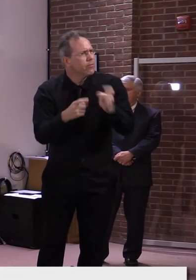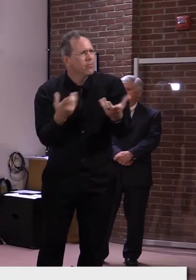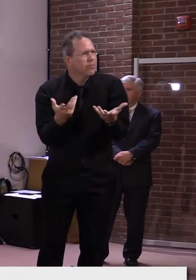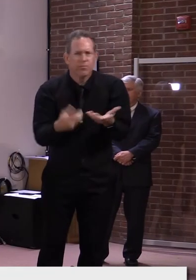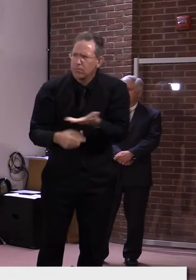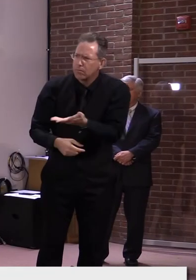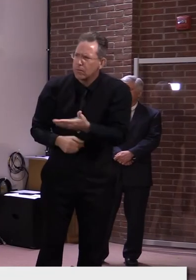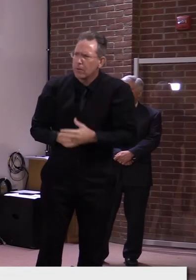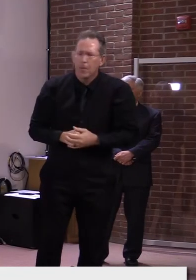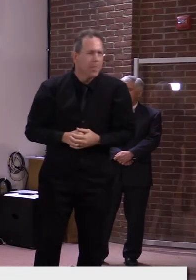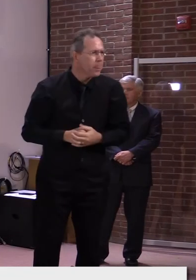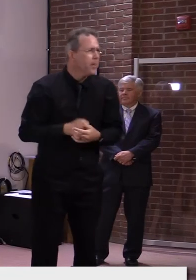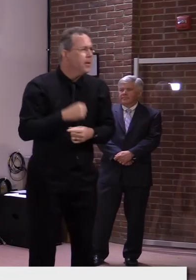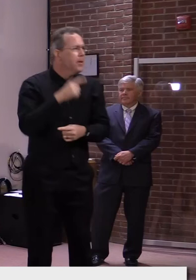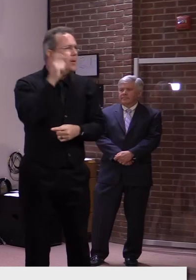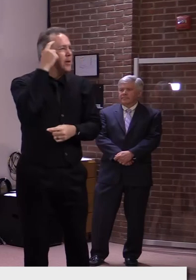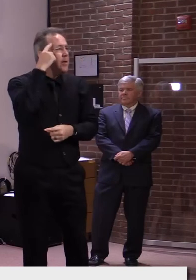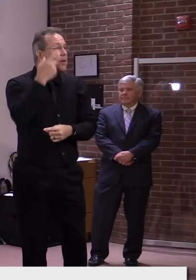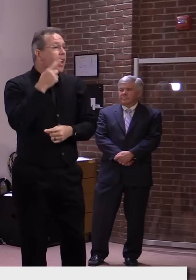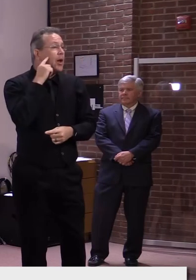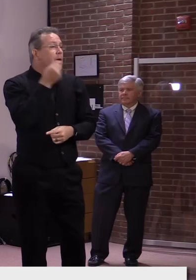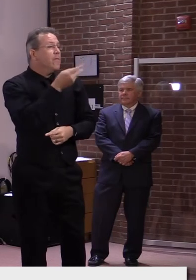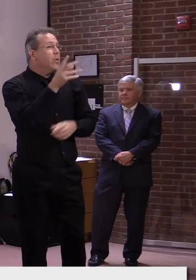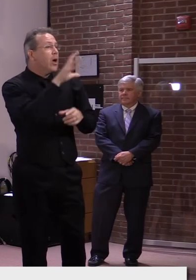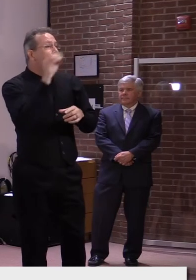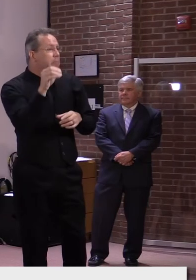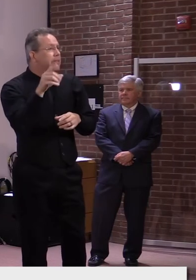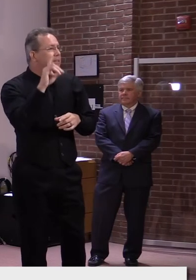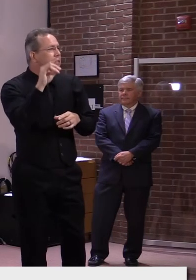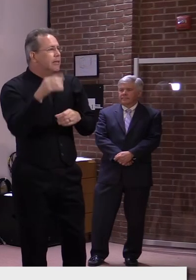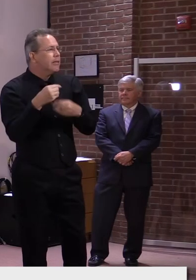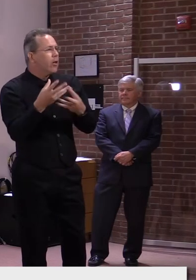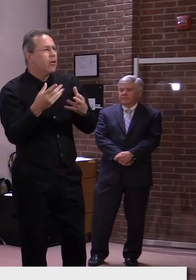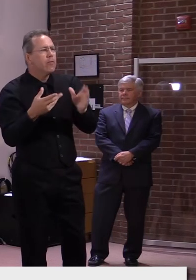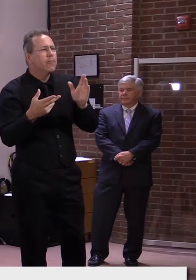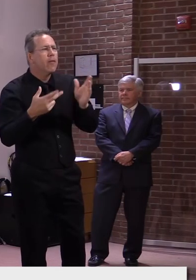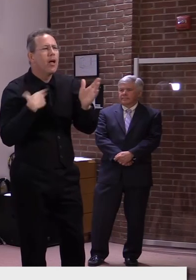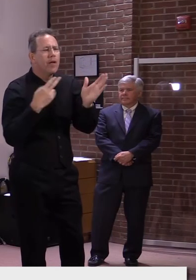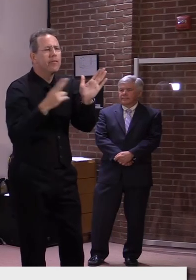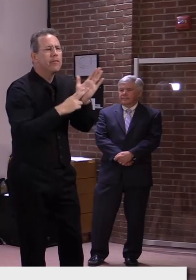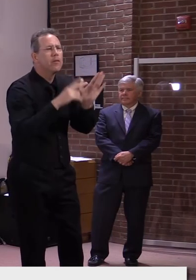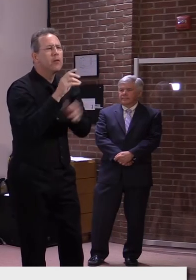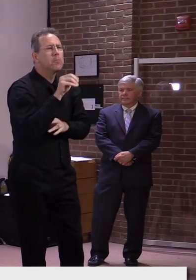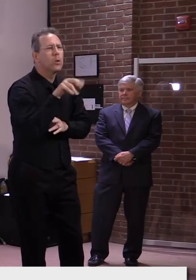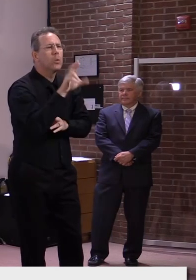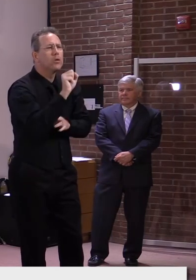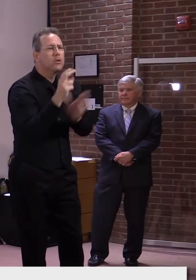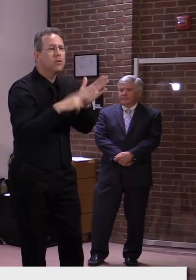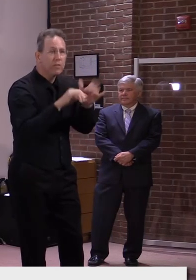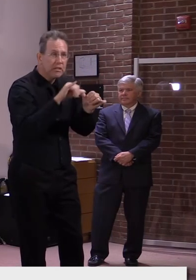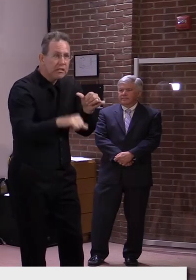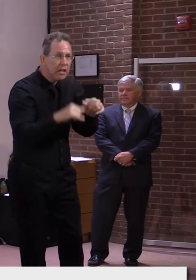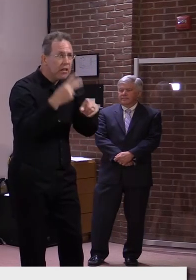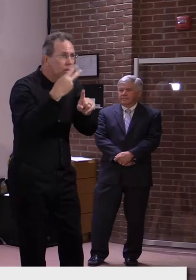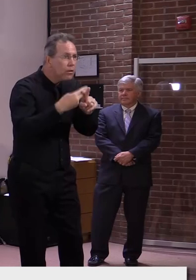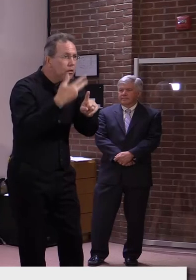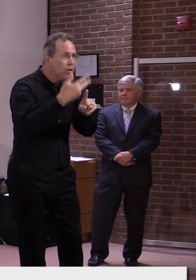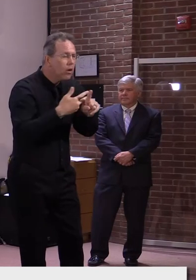just want to again remind everyone, before the pandemic, we had the lowest unemployment rate in the